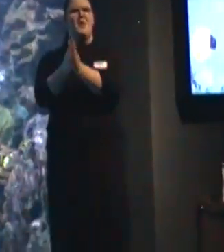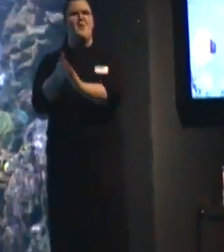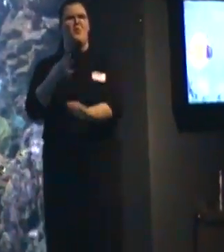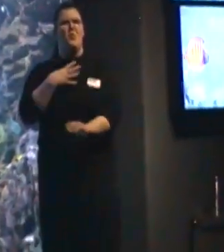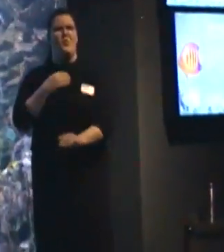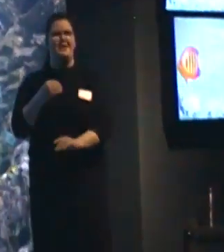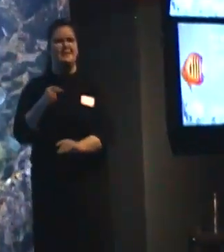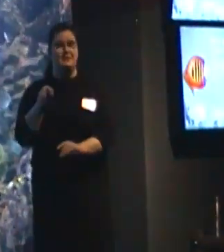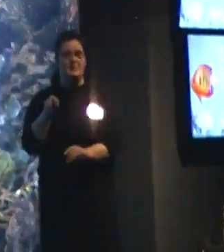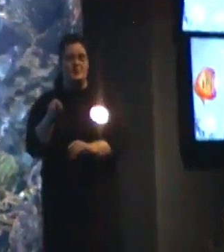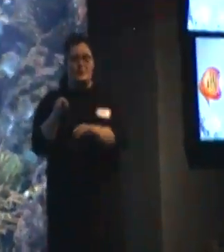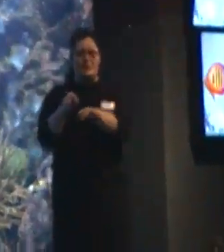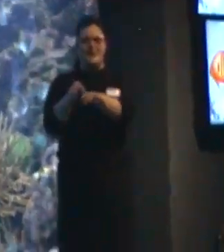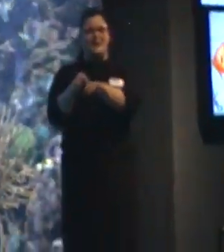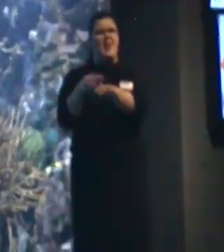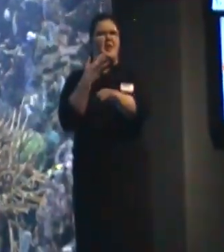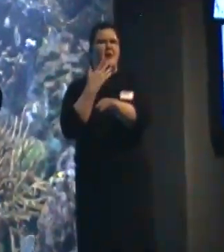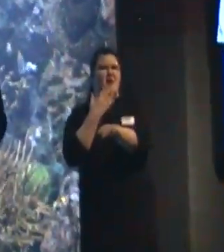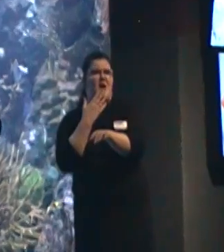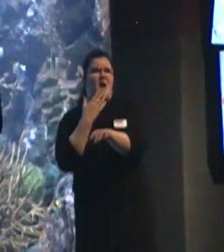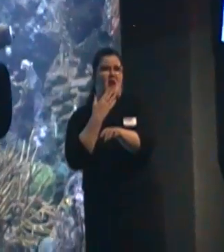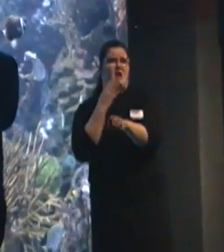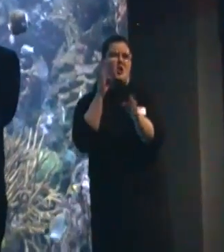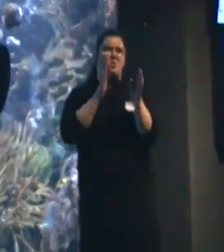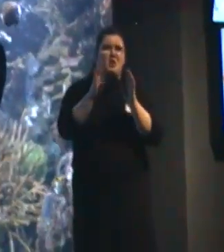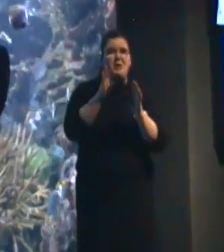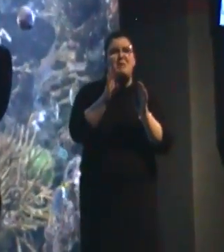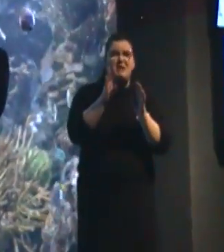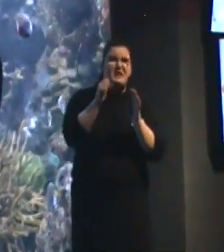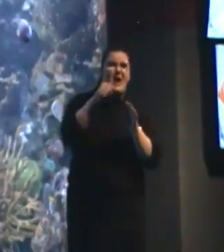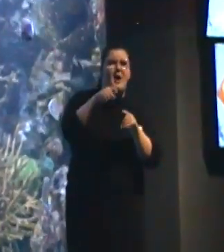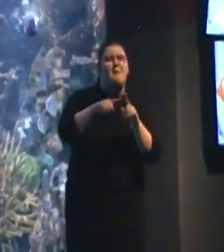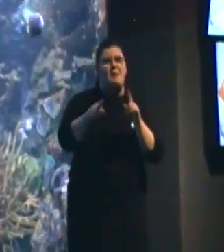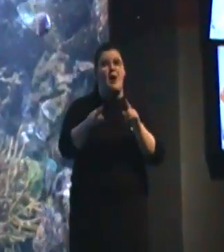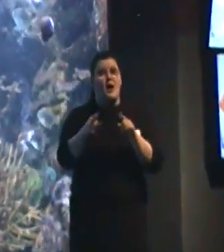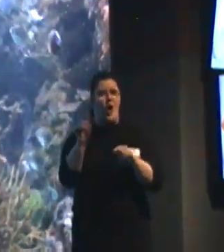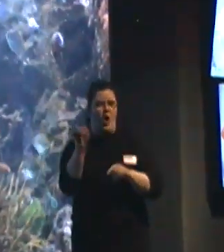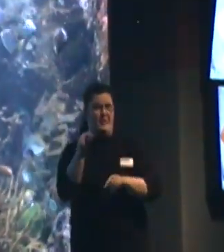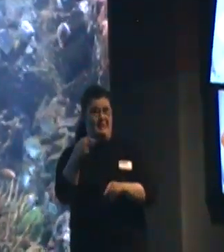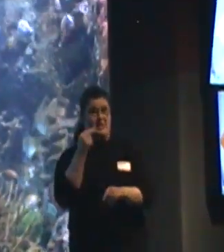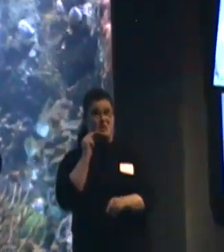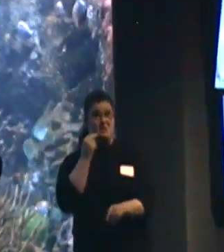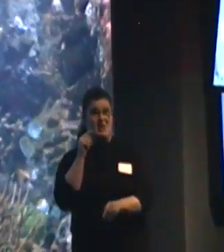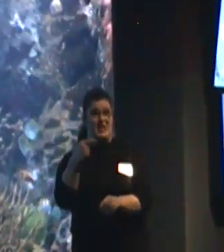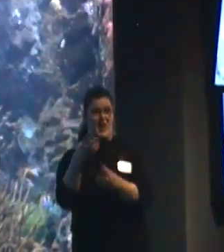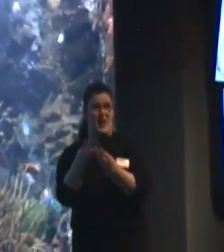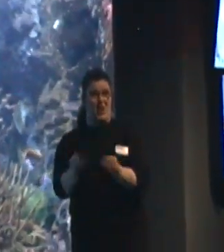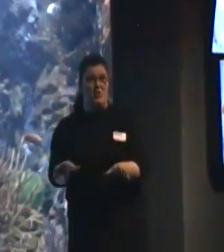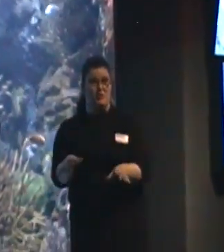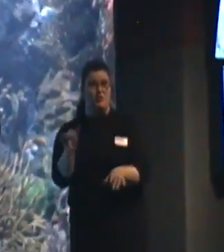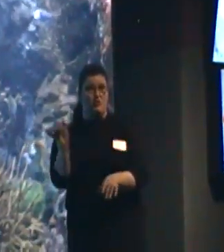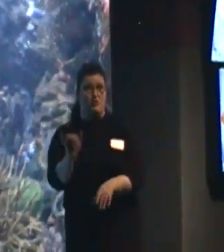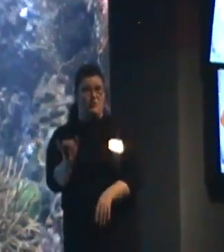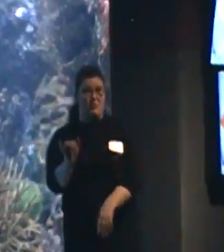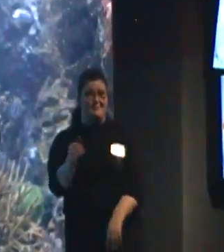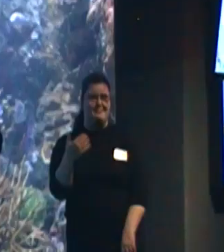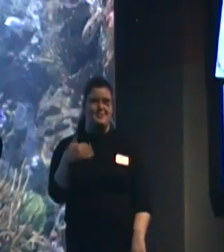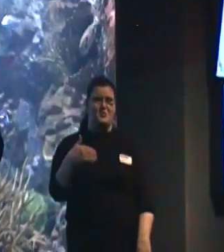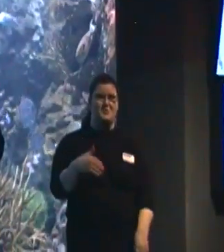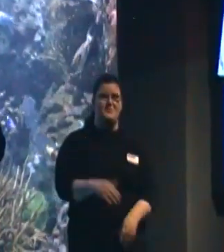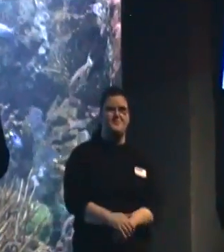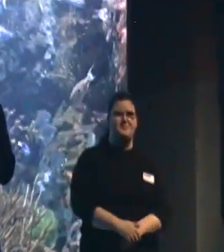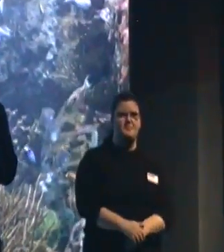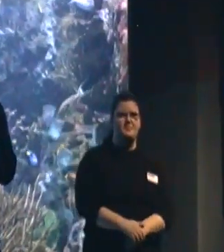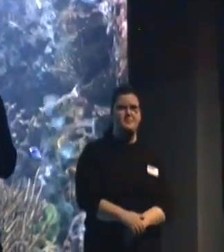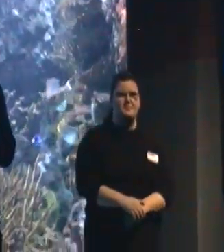also lose their source of nutrition when the algae gets expelled. Now, luckily, bleached coral can be recovered, but it